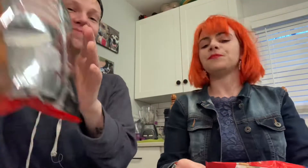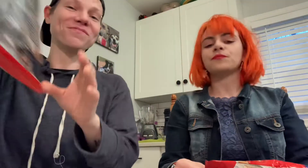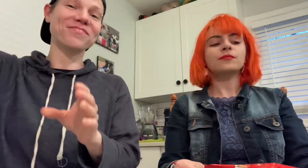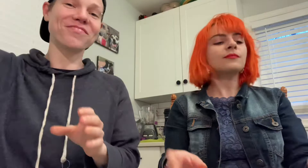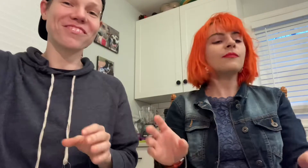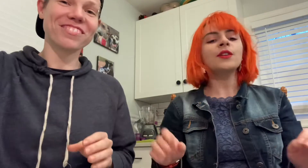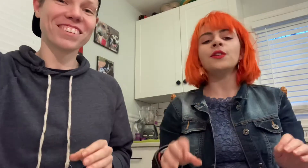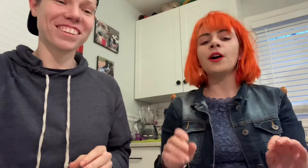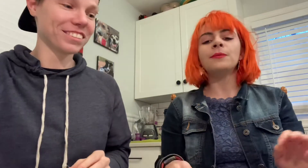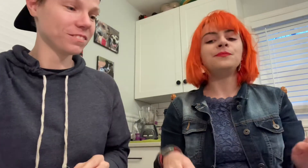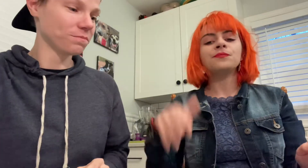You know,